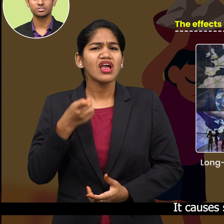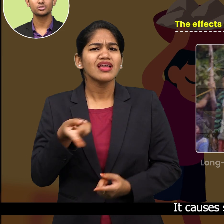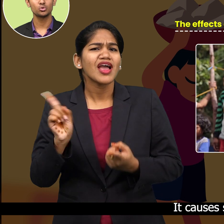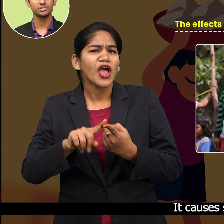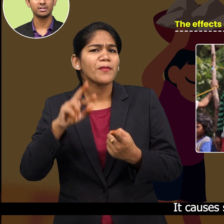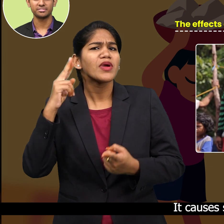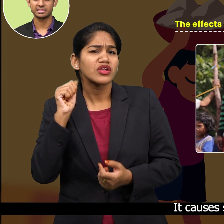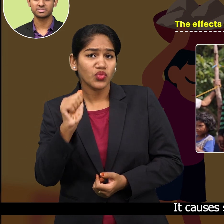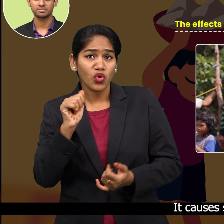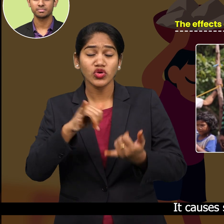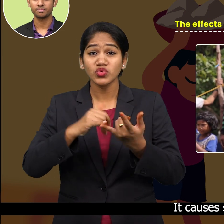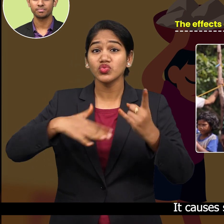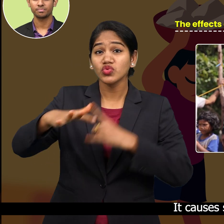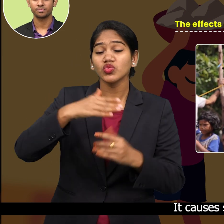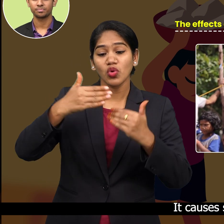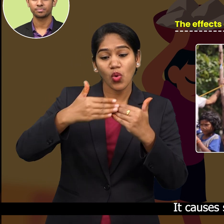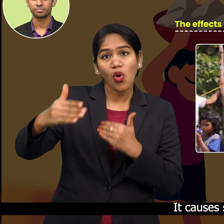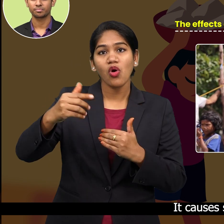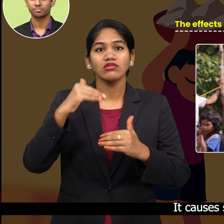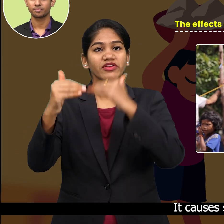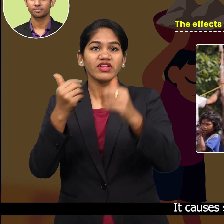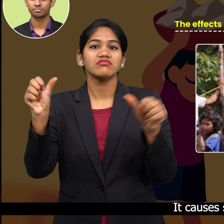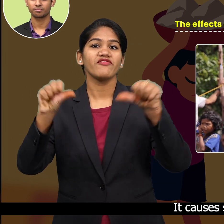It causes social unrest.